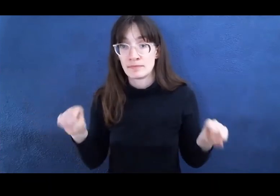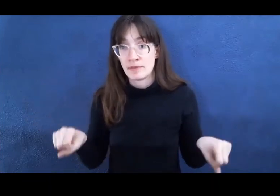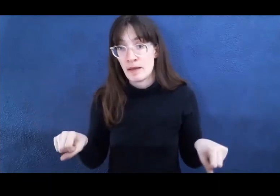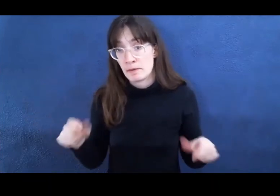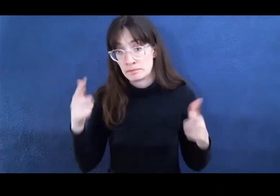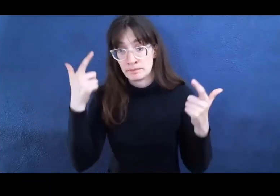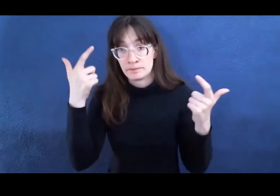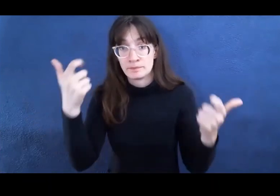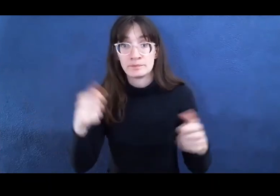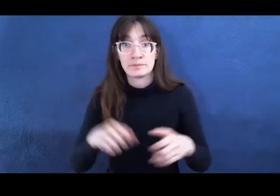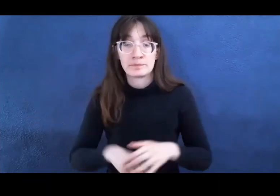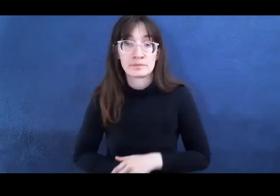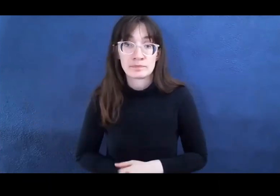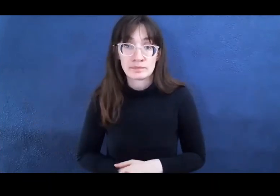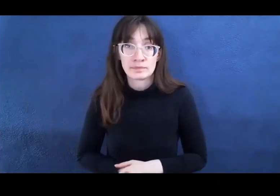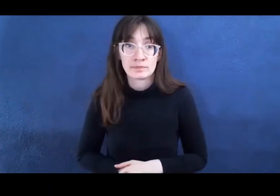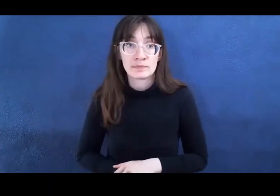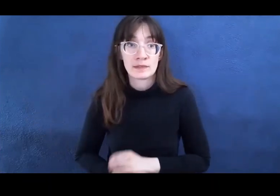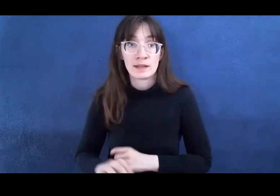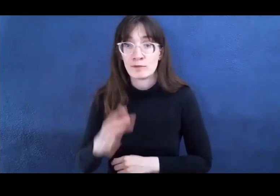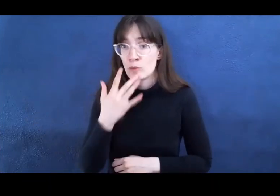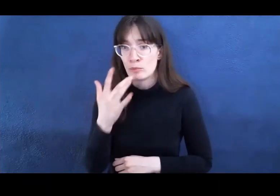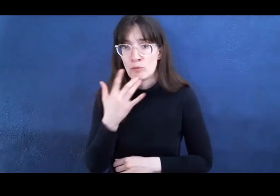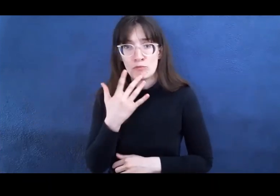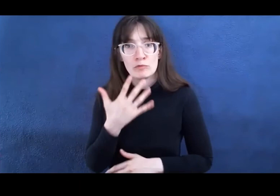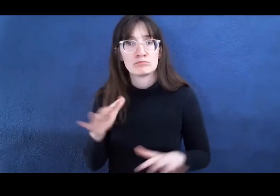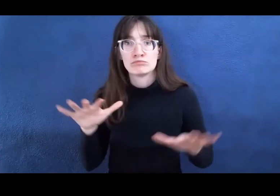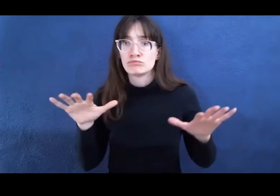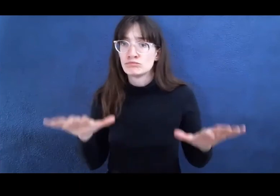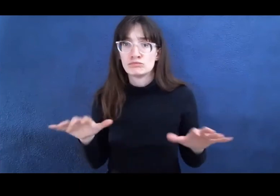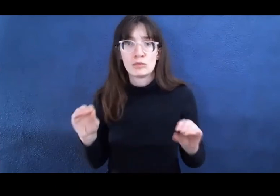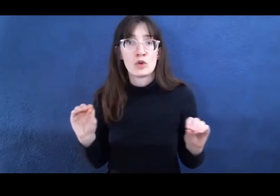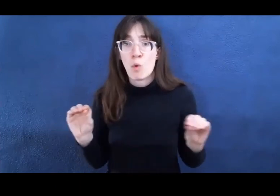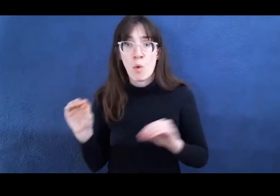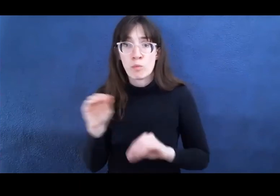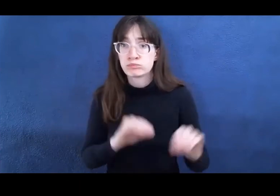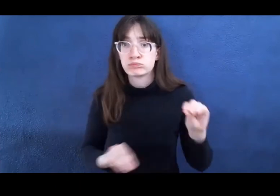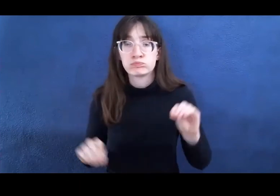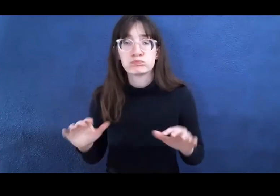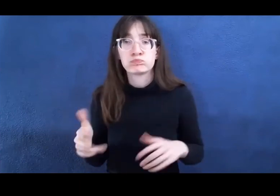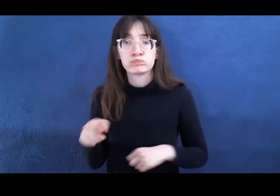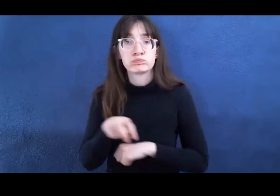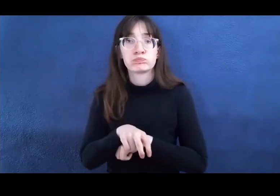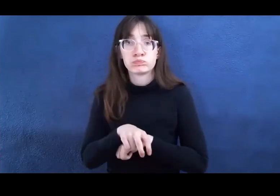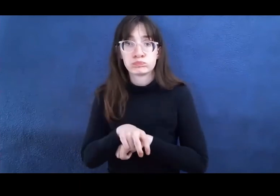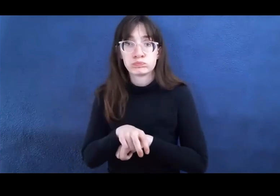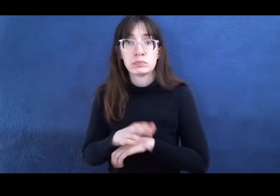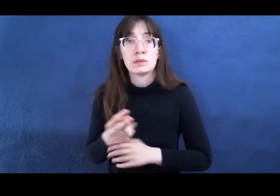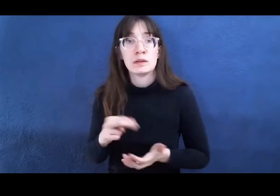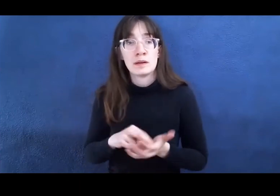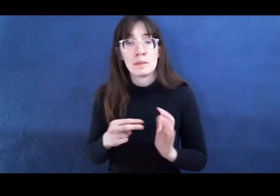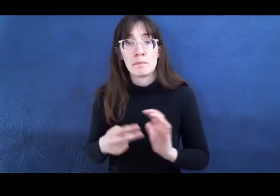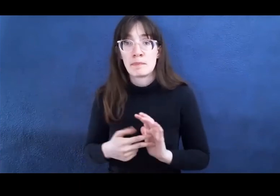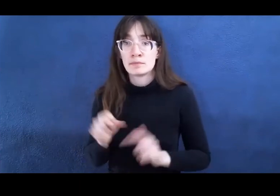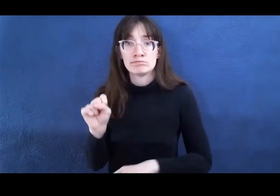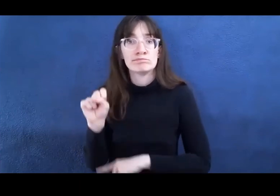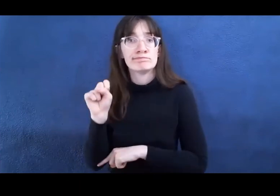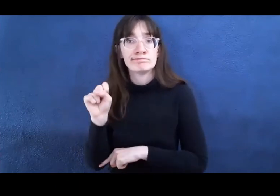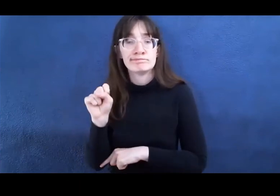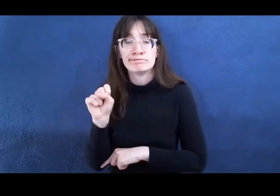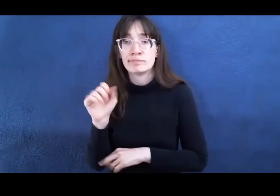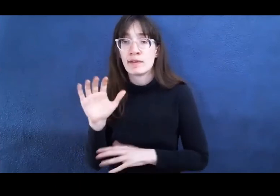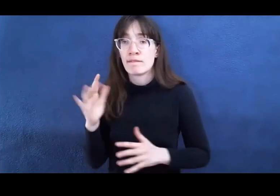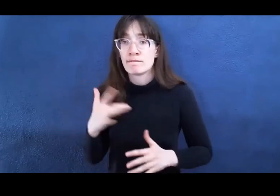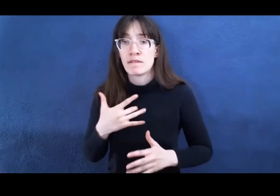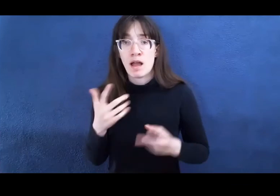If you prefer not to be in motion during rest, you might find a posture or place where you